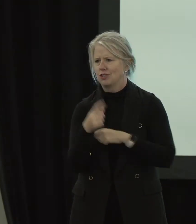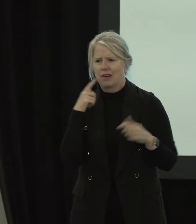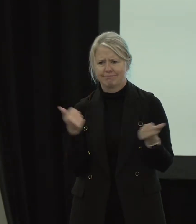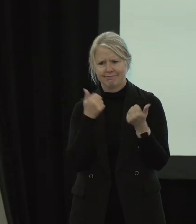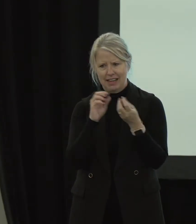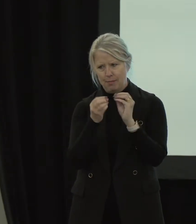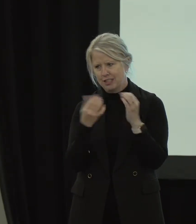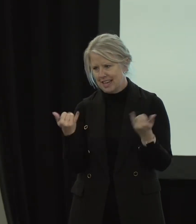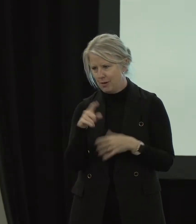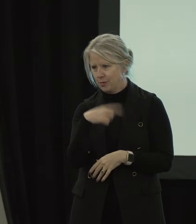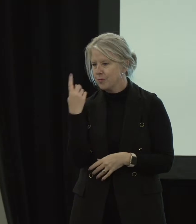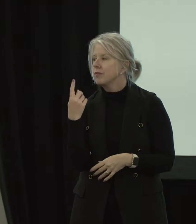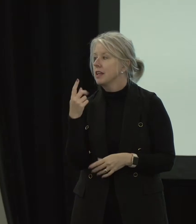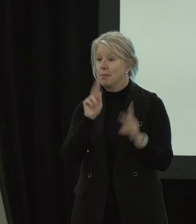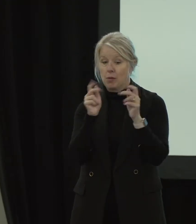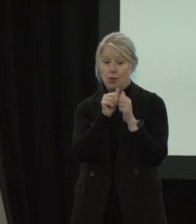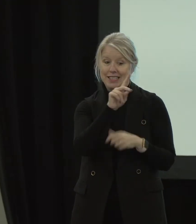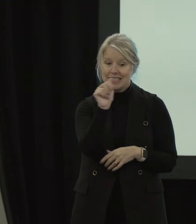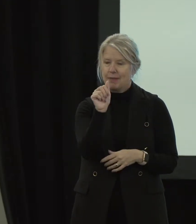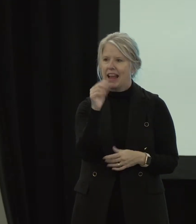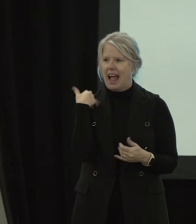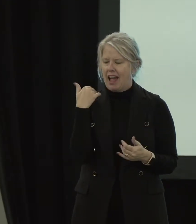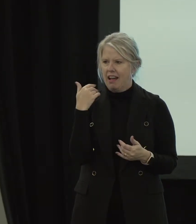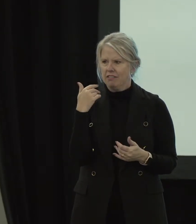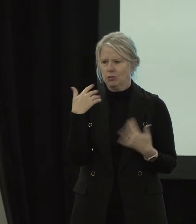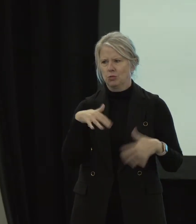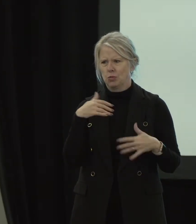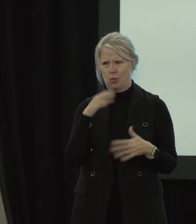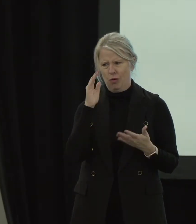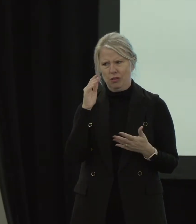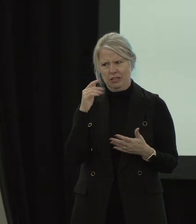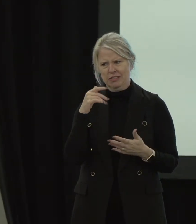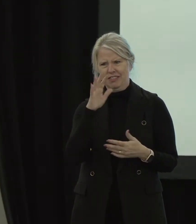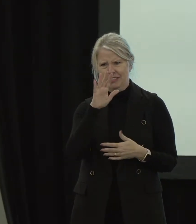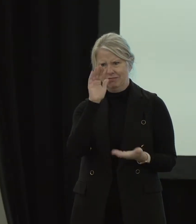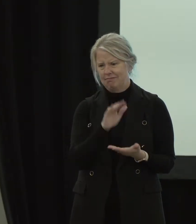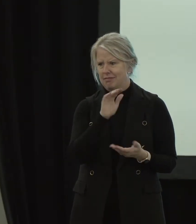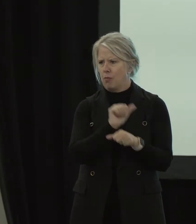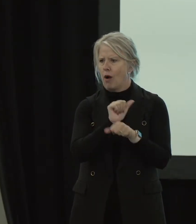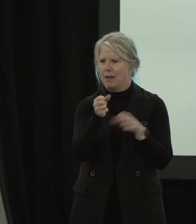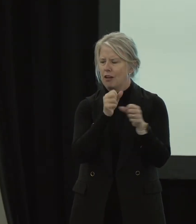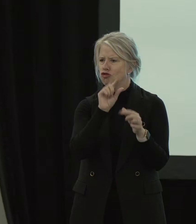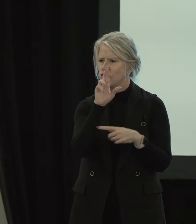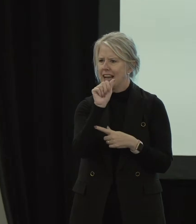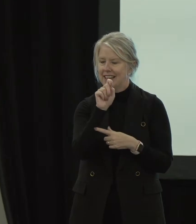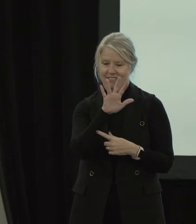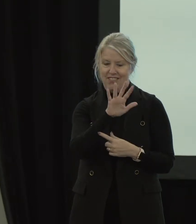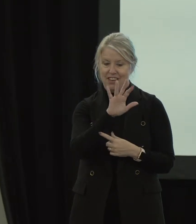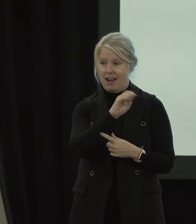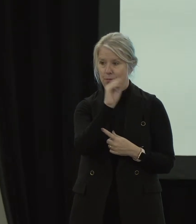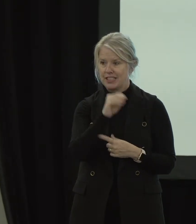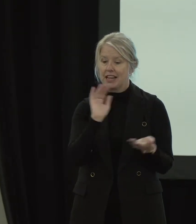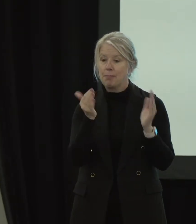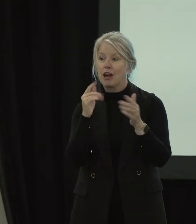themselves. Persons with disabilities face lower employment rates, with only 59% being employed compared to 80%